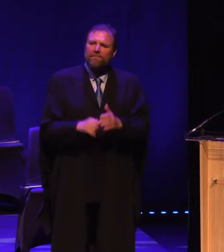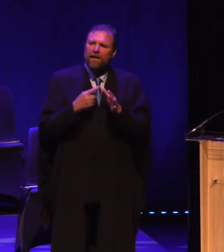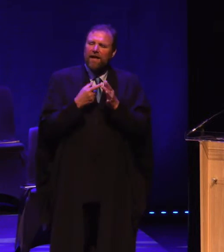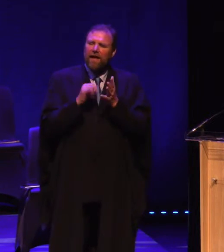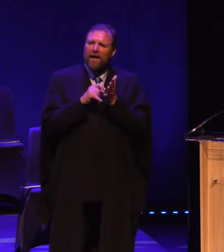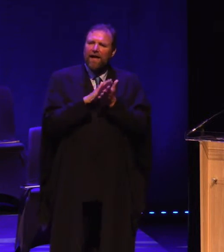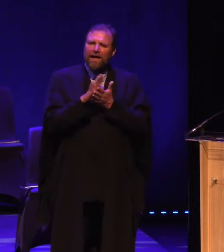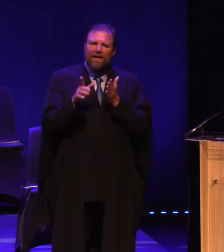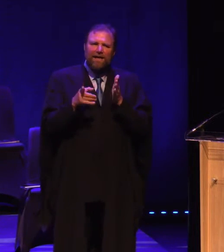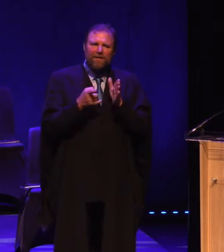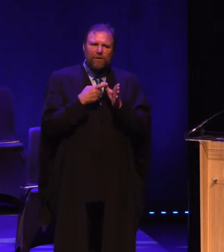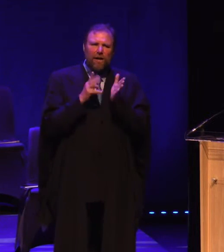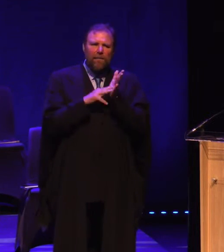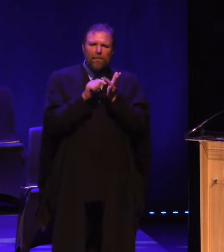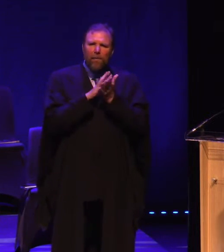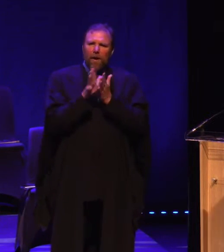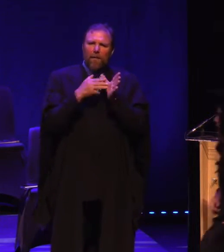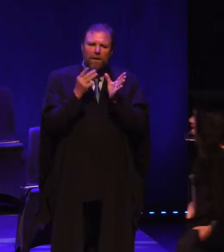Aisha Sultana Mohammed.